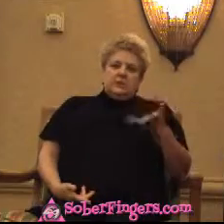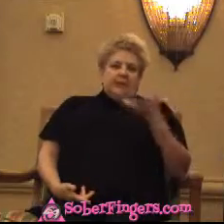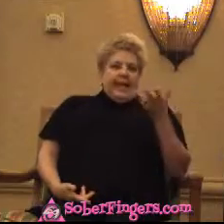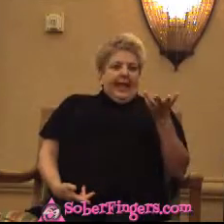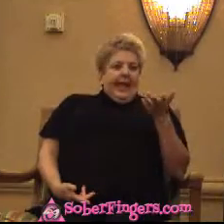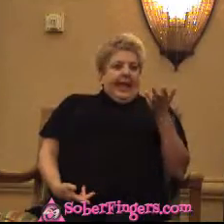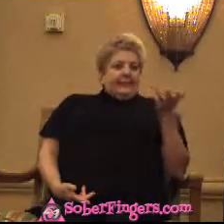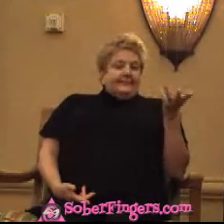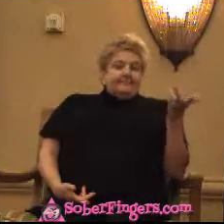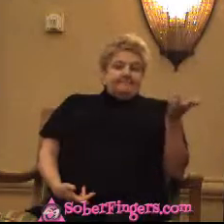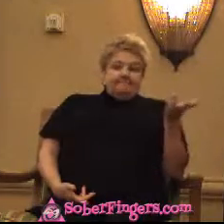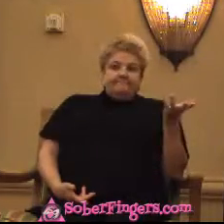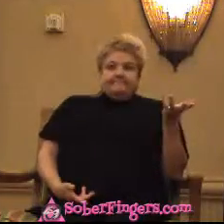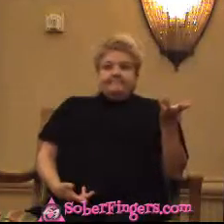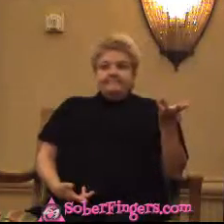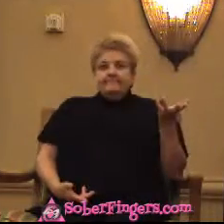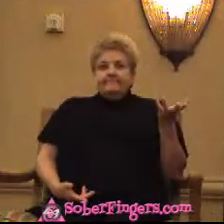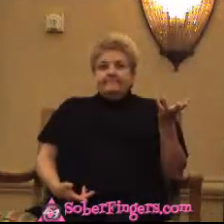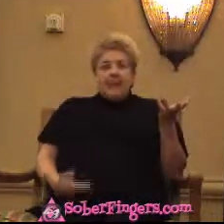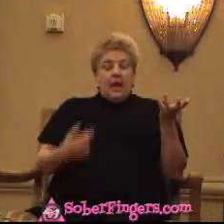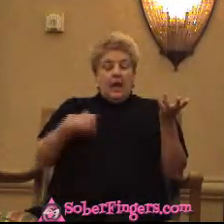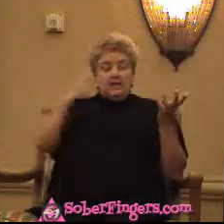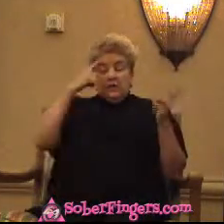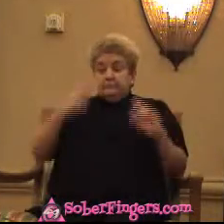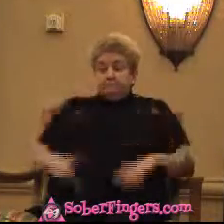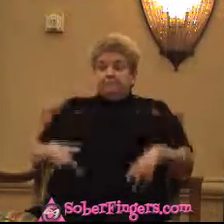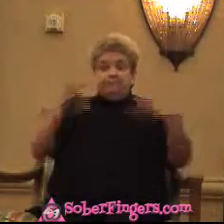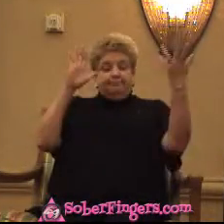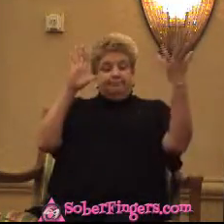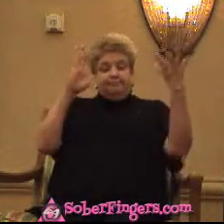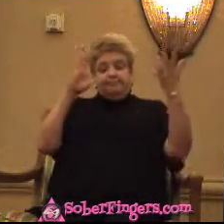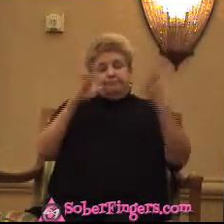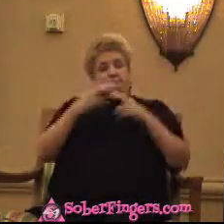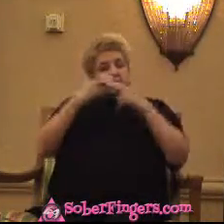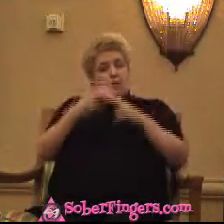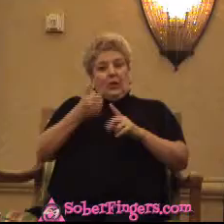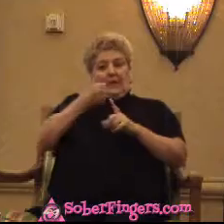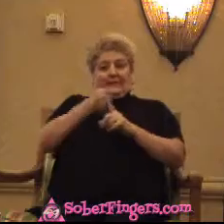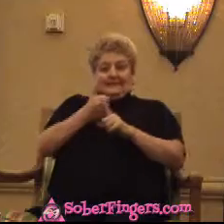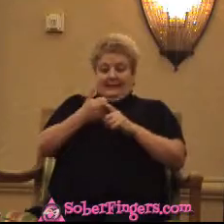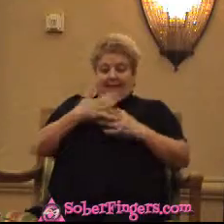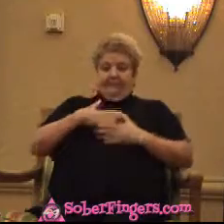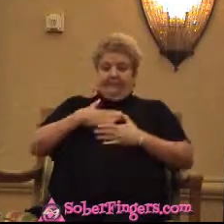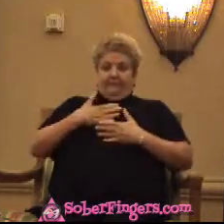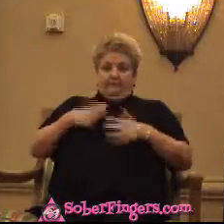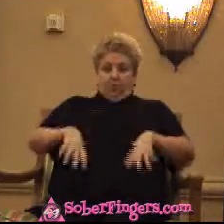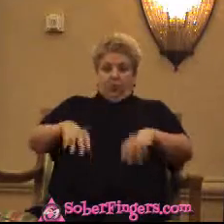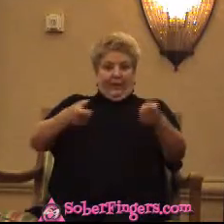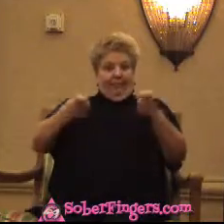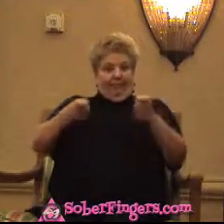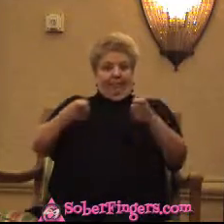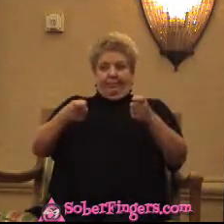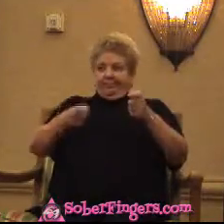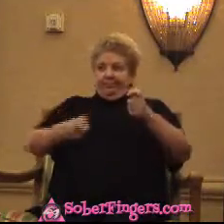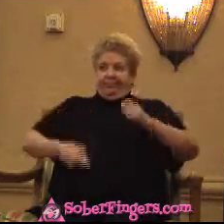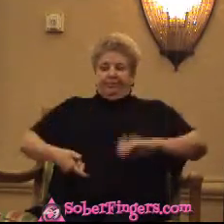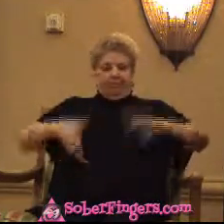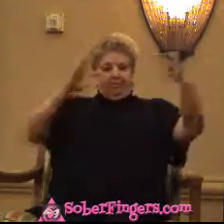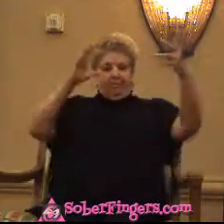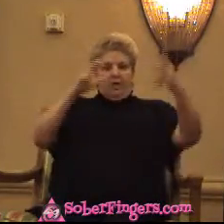I self-will run riot. I didn't recognize it at the time. I didn't think about it. It just seemed, that's what you do. I was successful